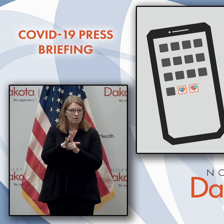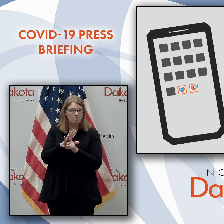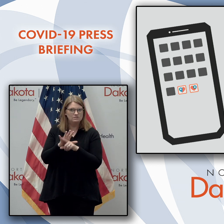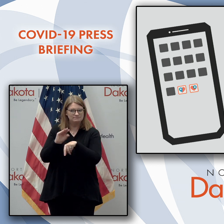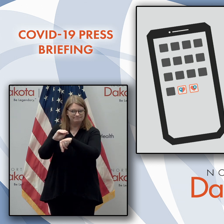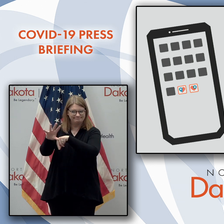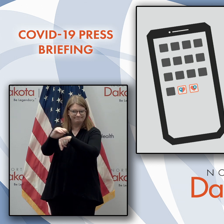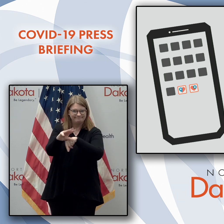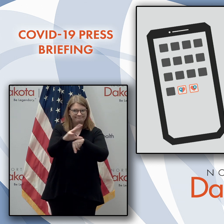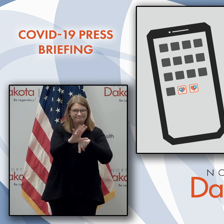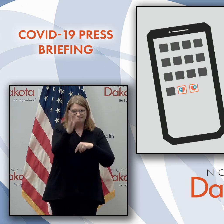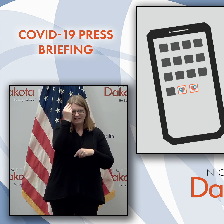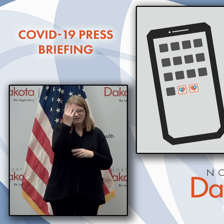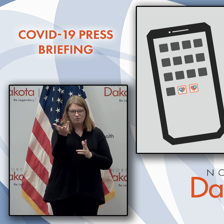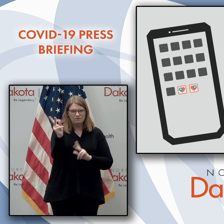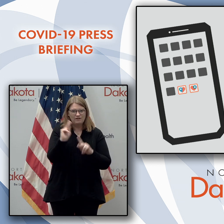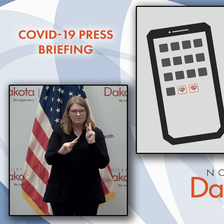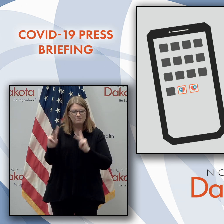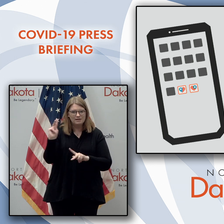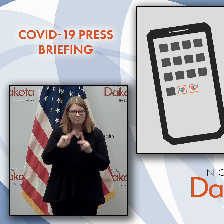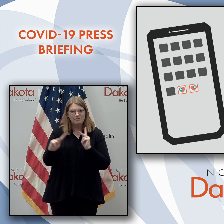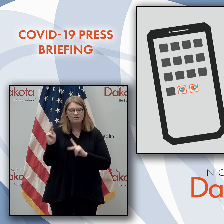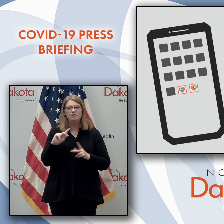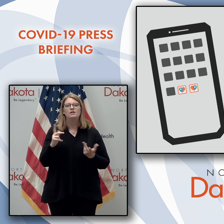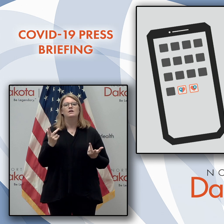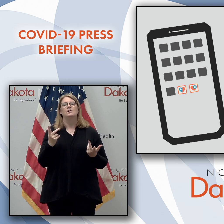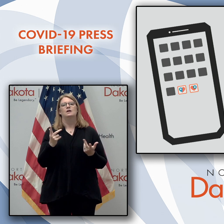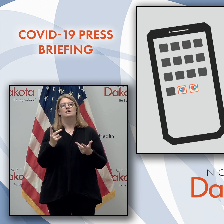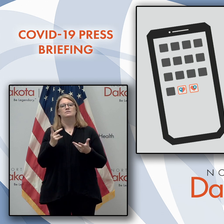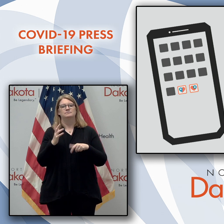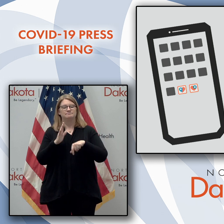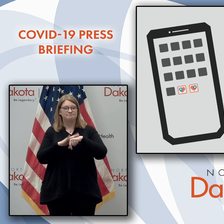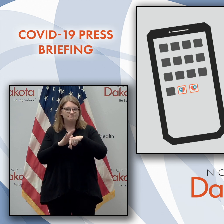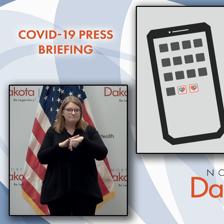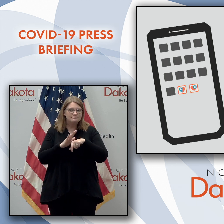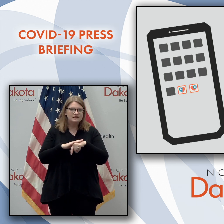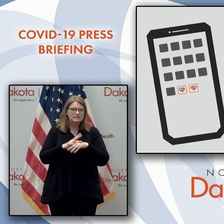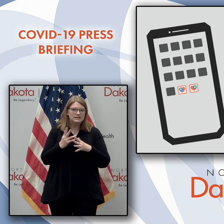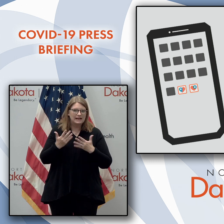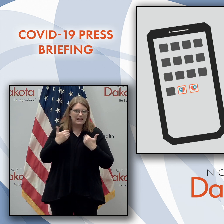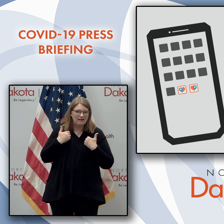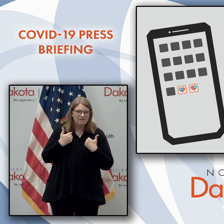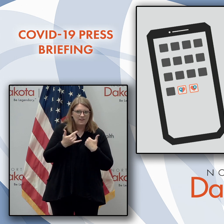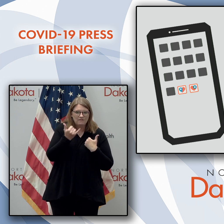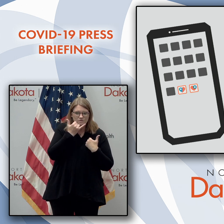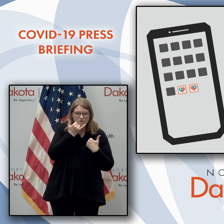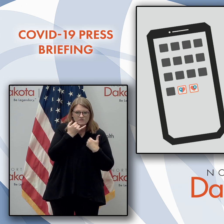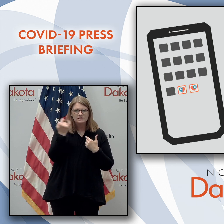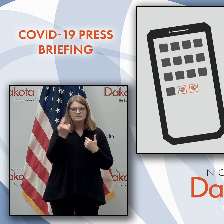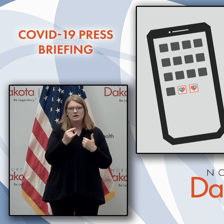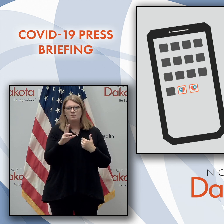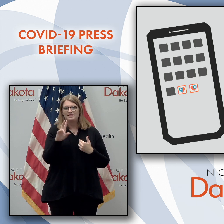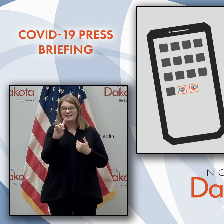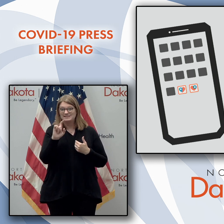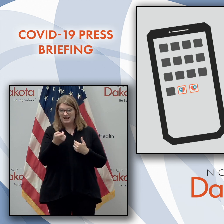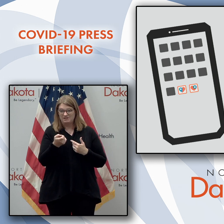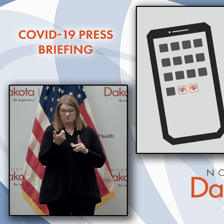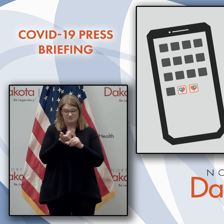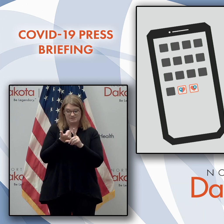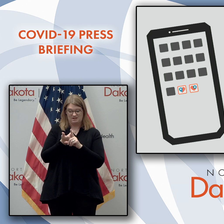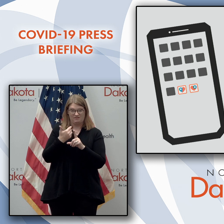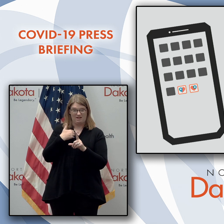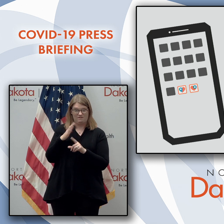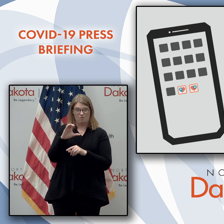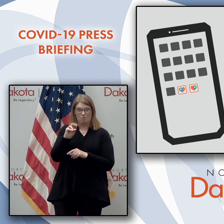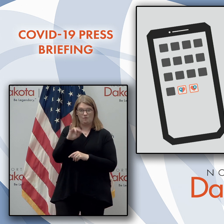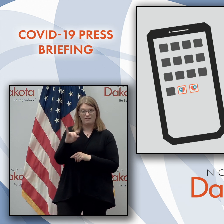exposure notification or alerts that people can receive on their phones to let them know they've been exposed to someone who is diagnosed with COVID-19. And again, you don't